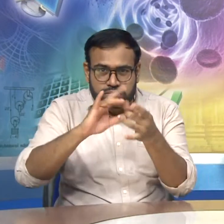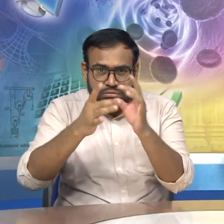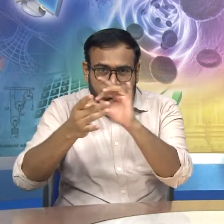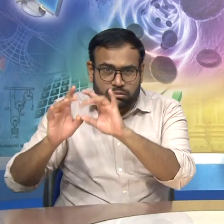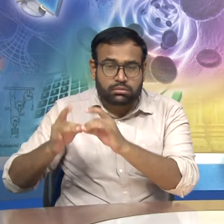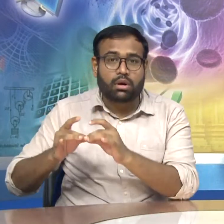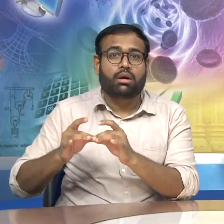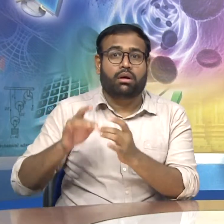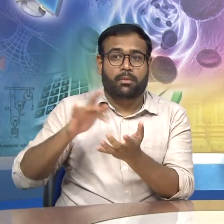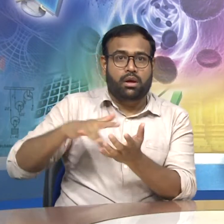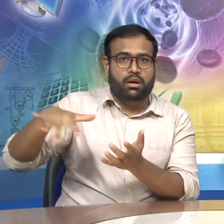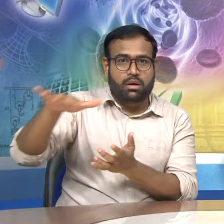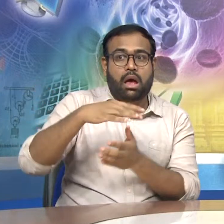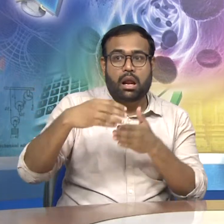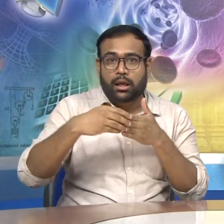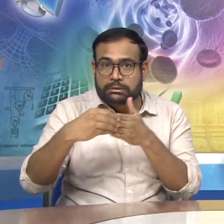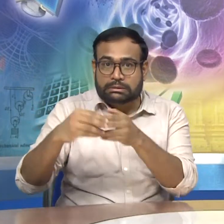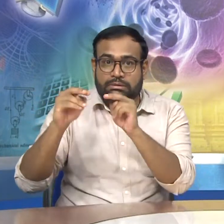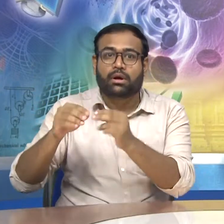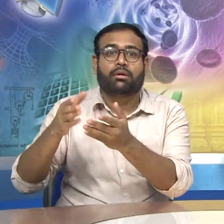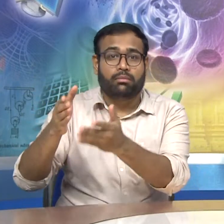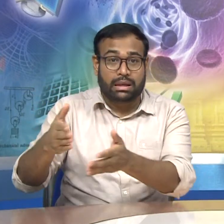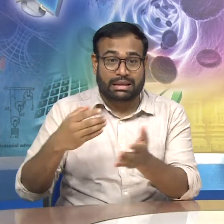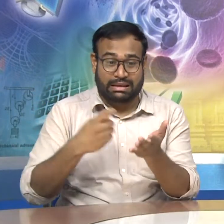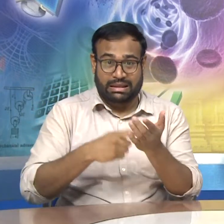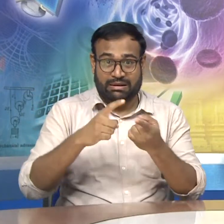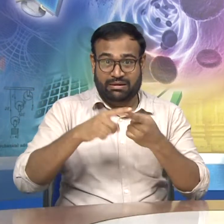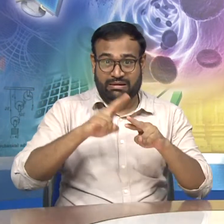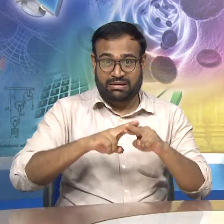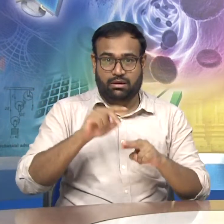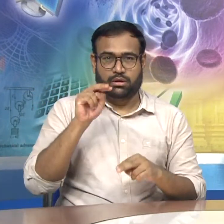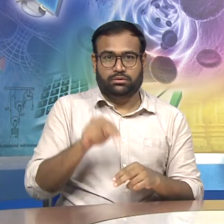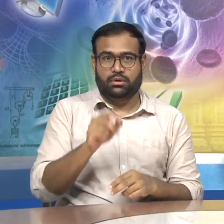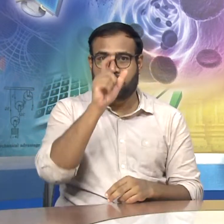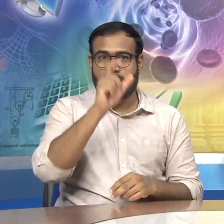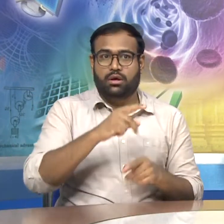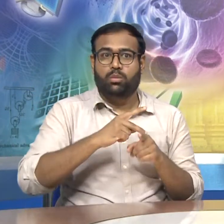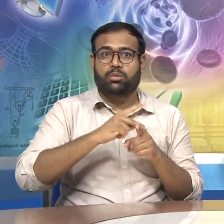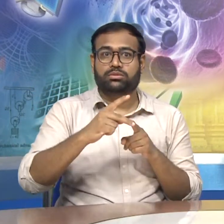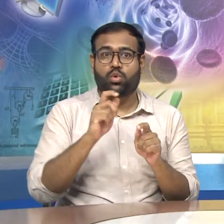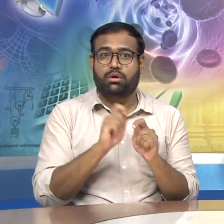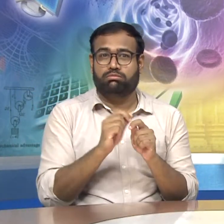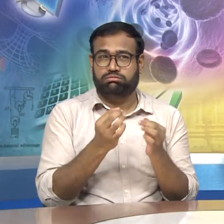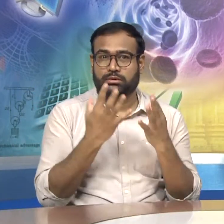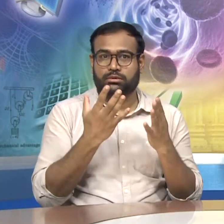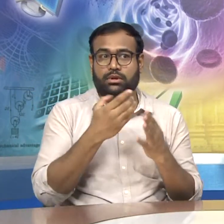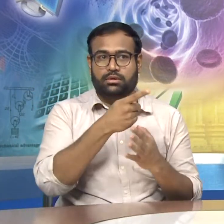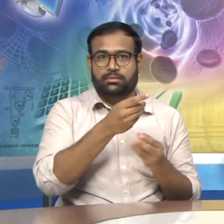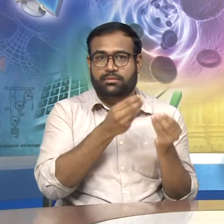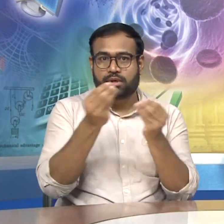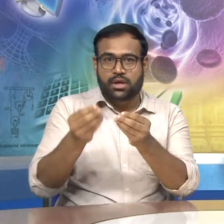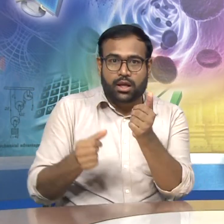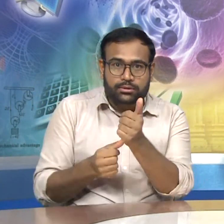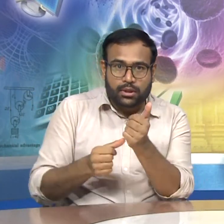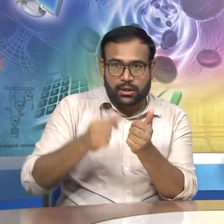guides. The reference counter where a professional assistant is provided.